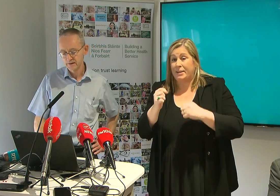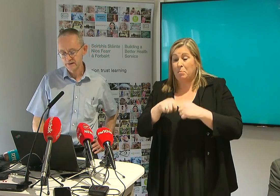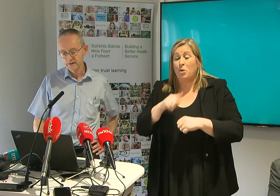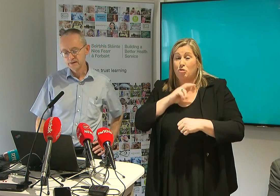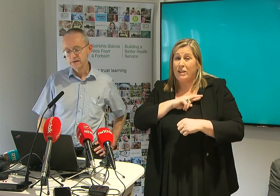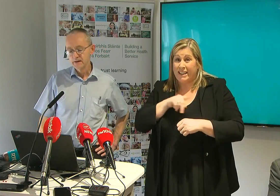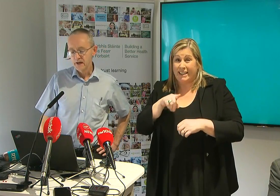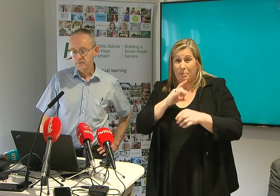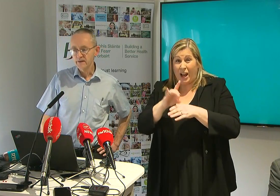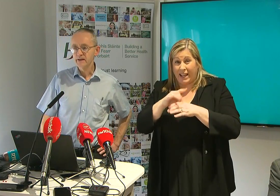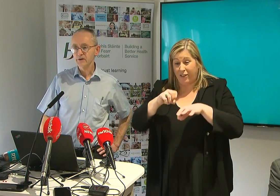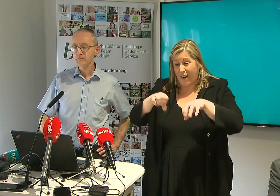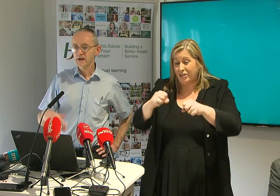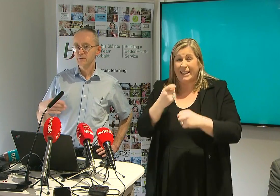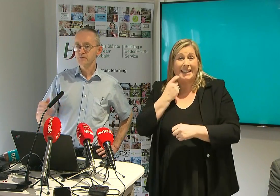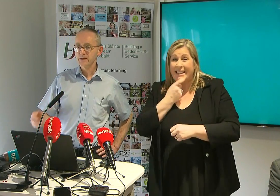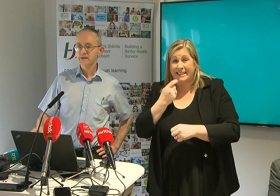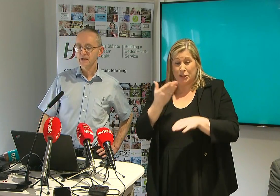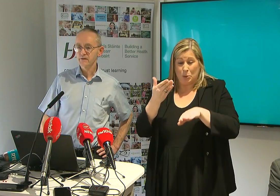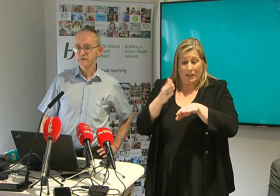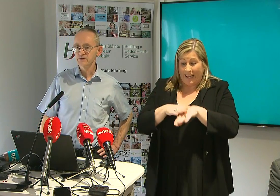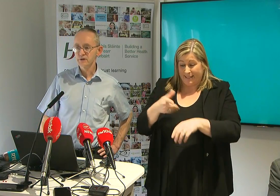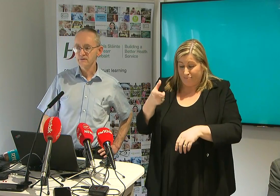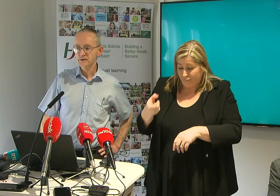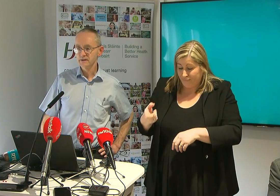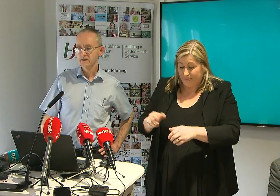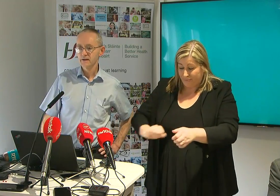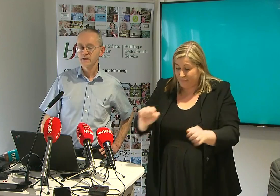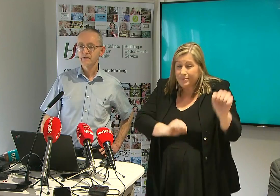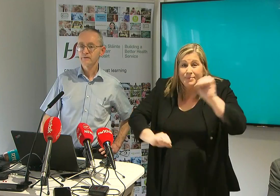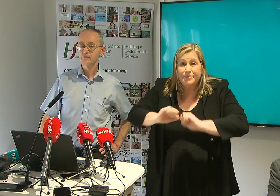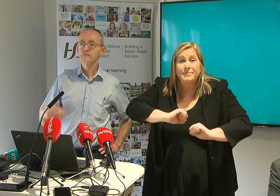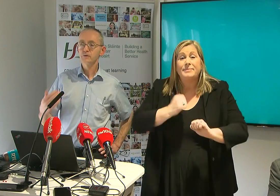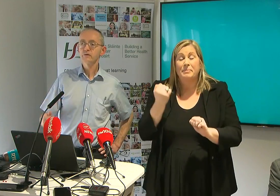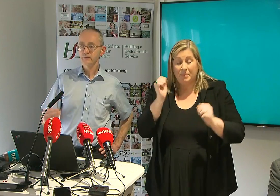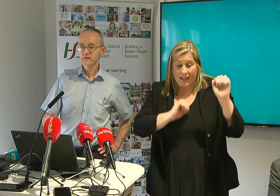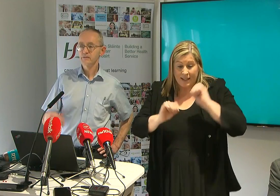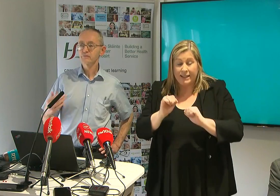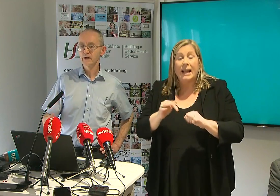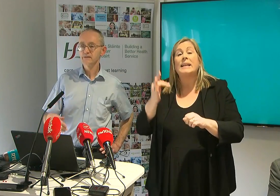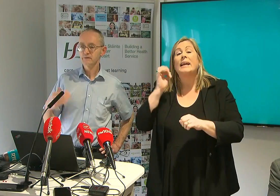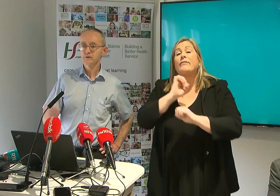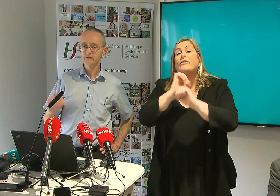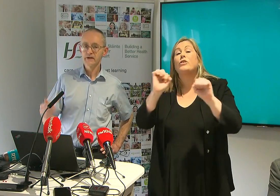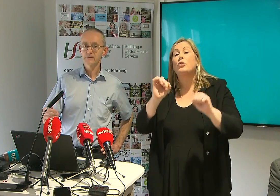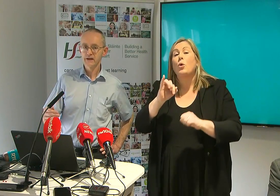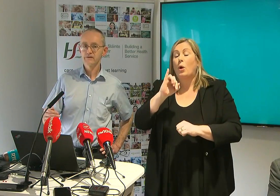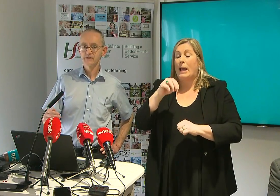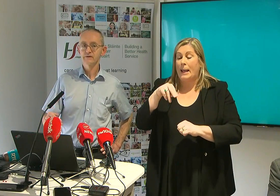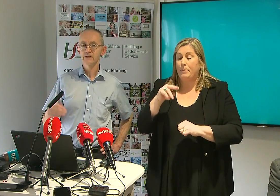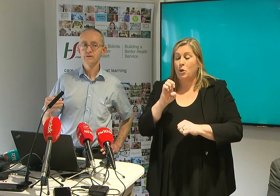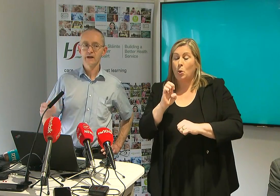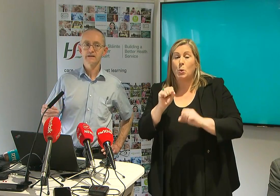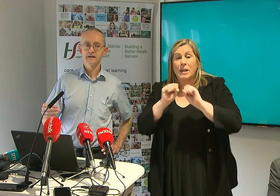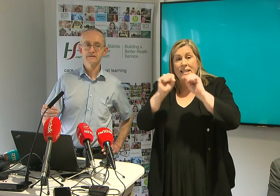kill. And then the other part about preventing viruses in general is if your immune system is ready before the virus gets